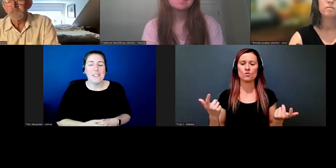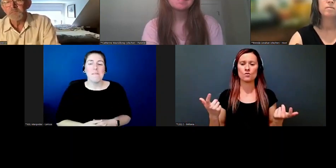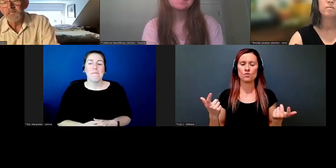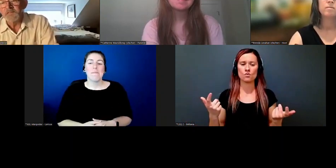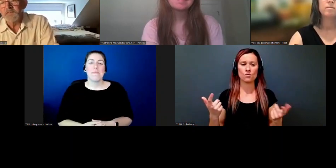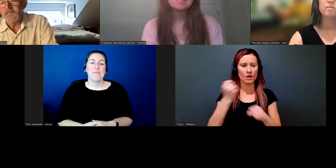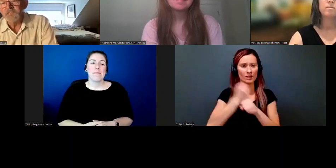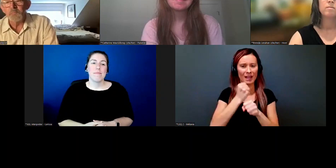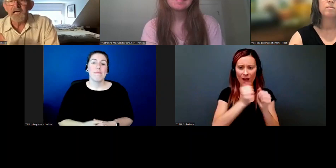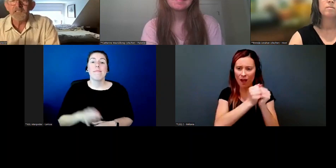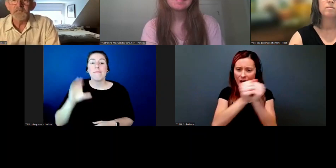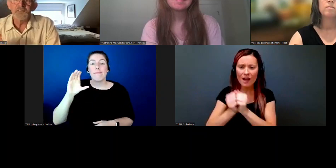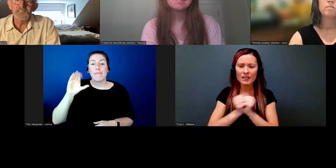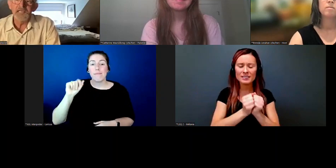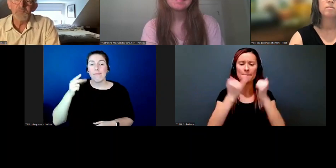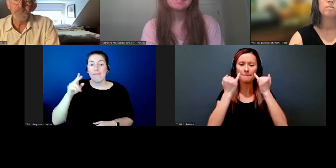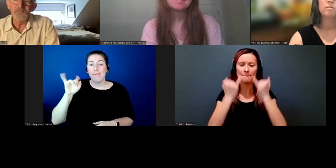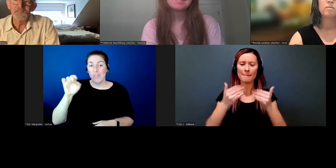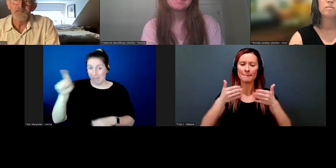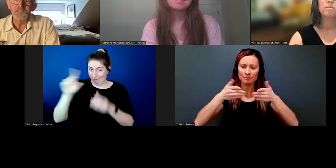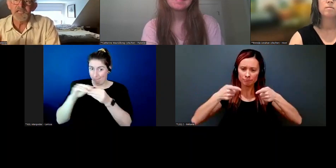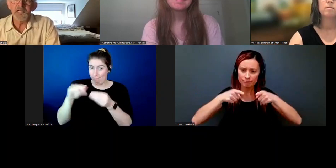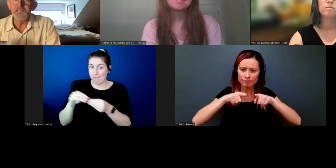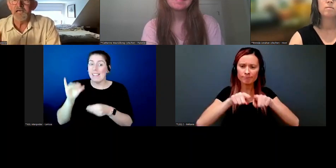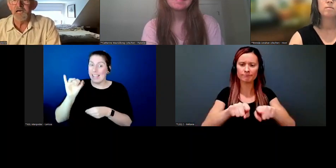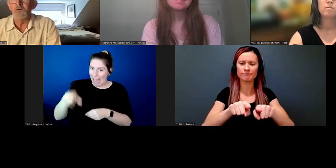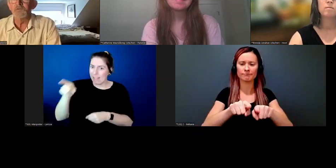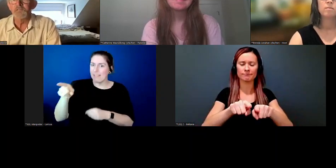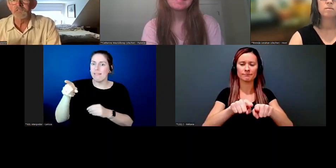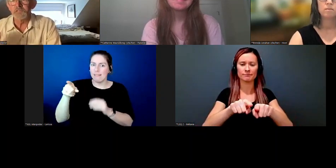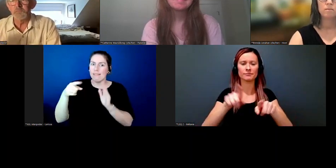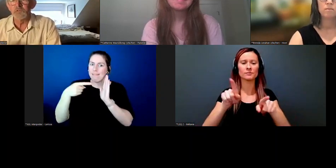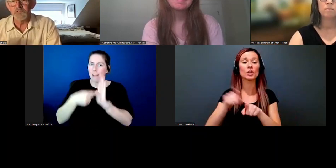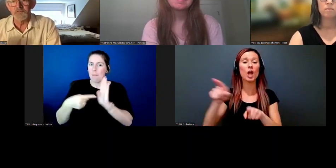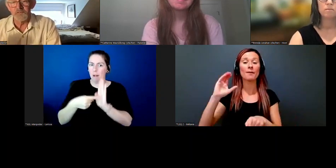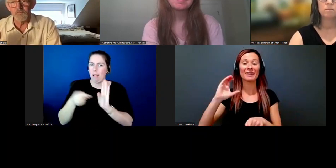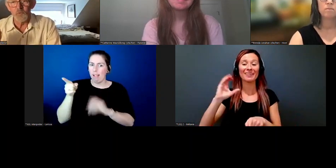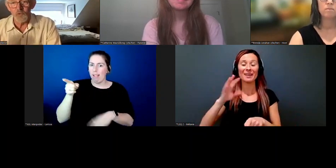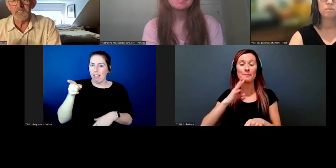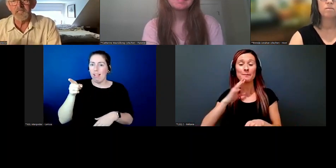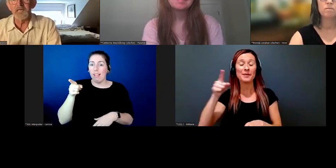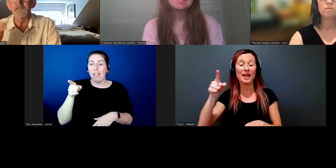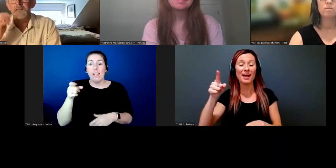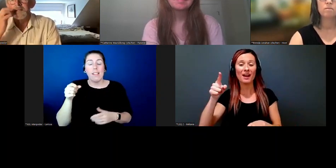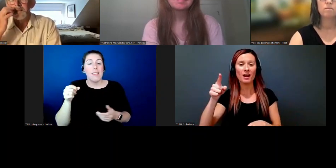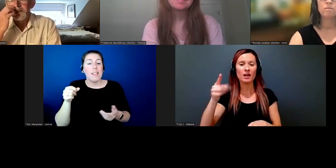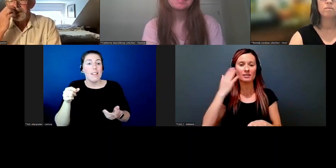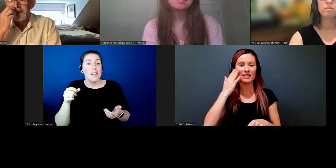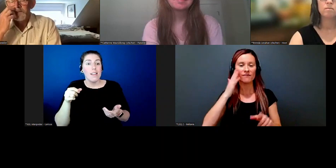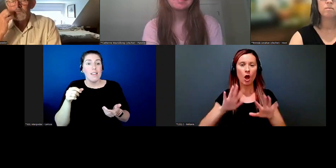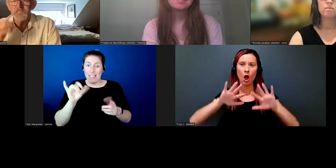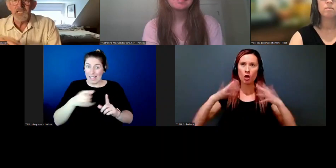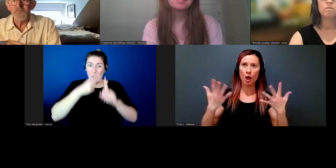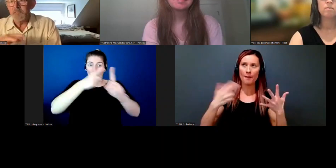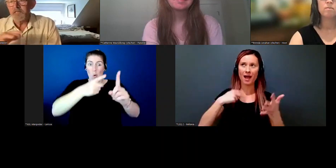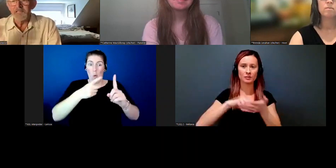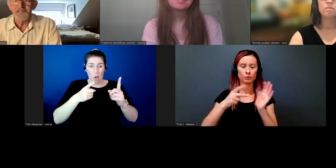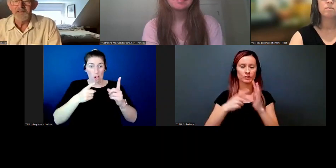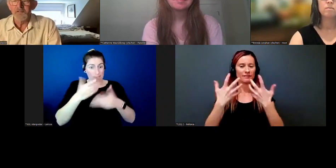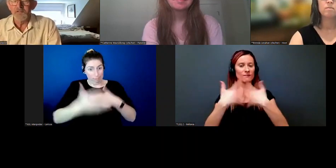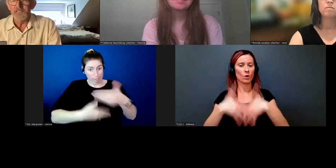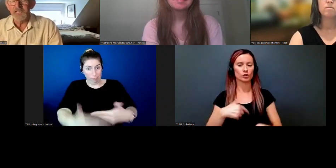Catherine speaking, that was a practical example of exactly how this is supposed to work in the end. And it will take